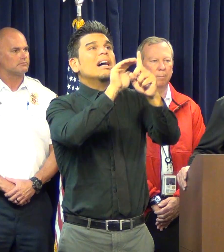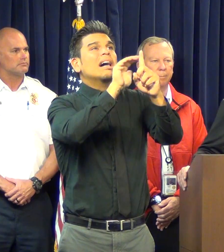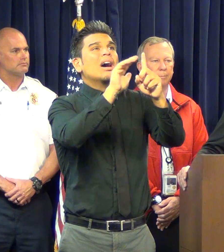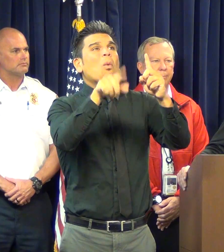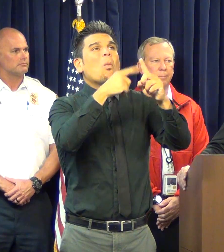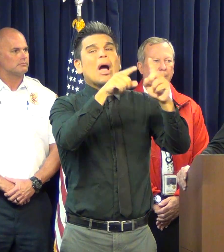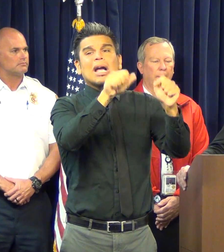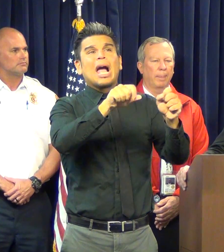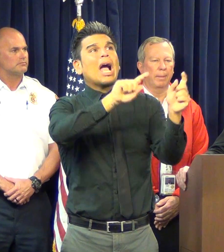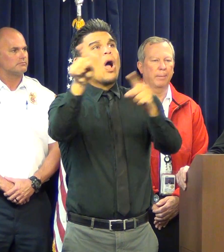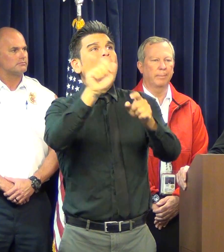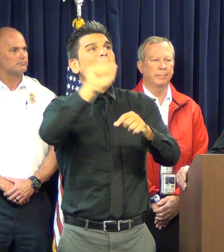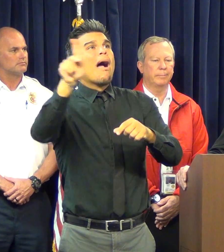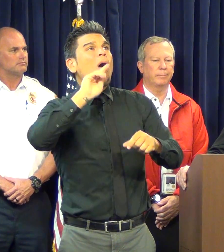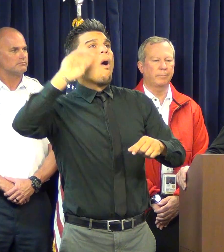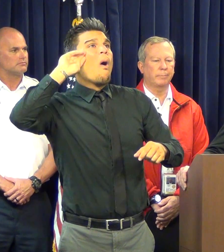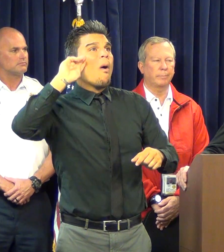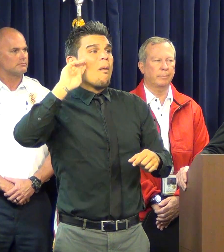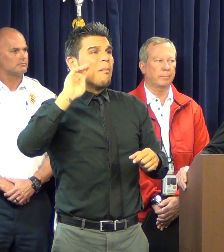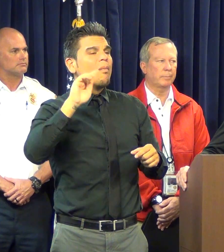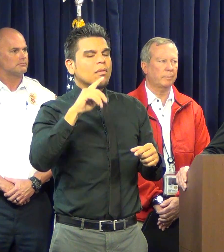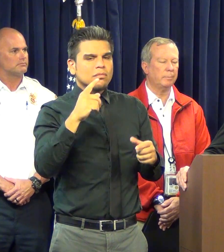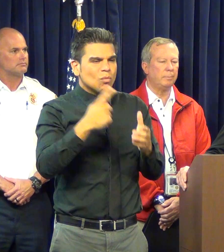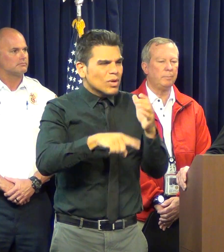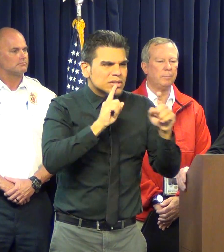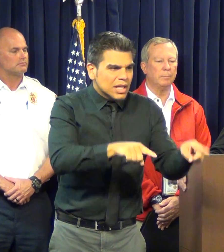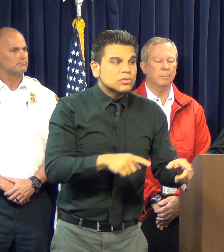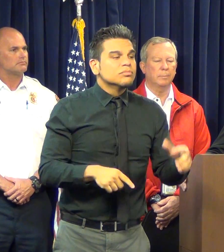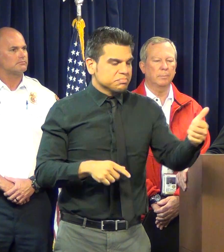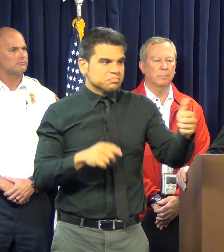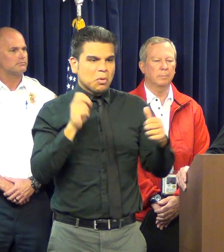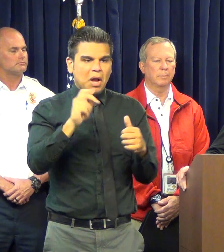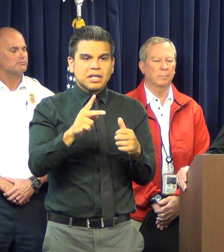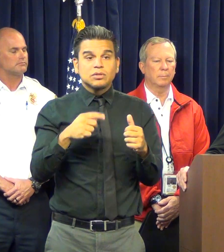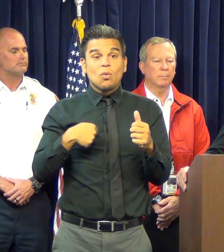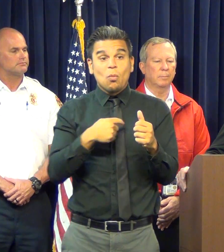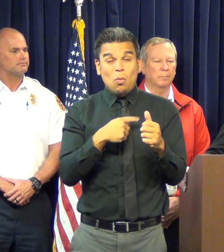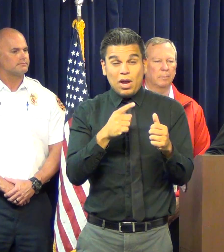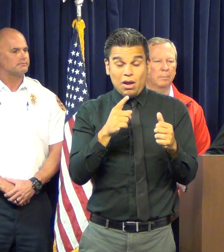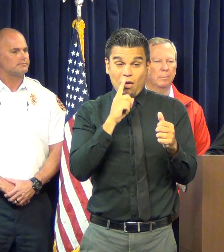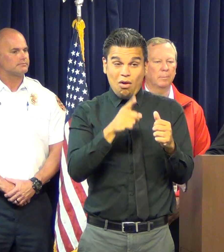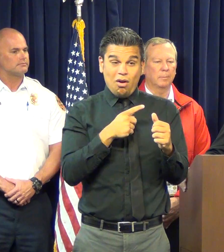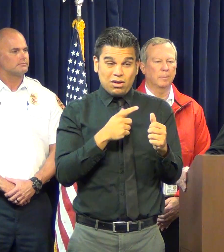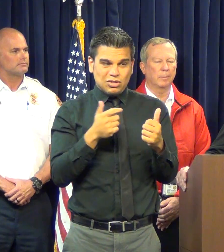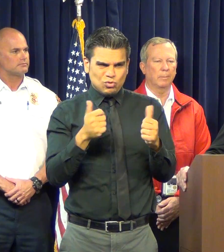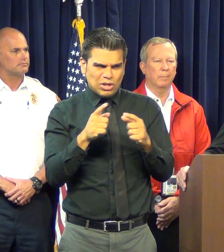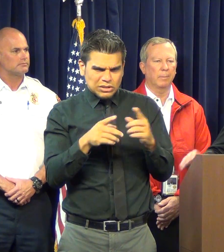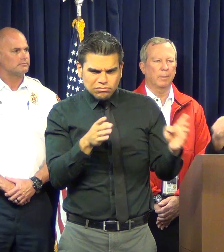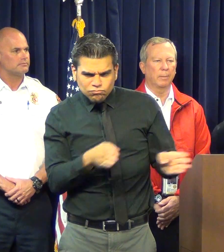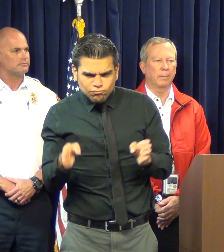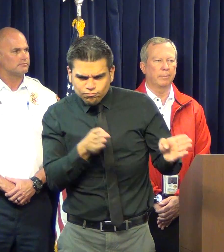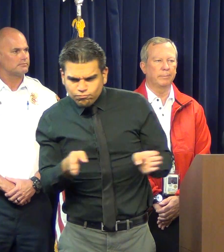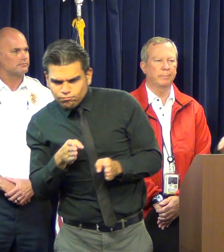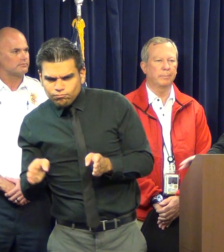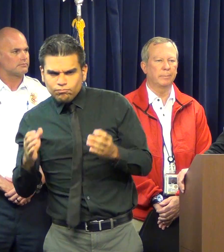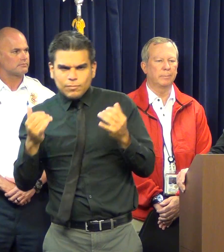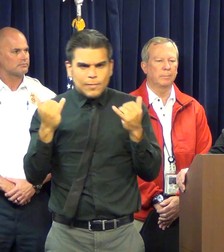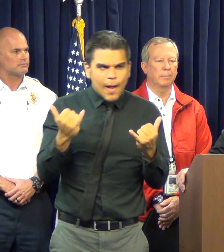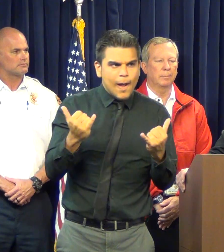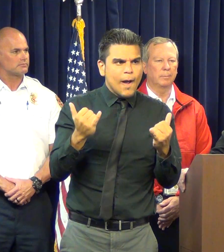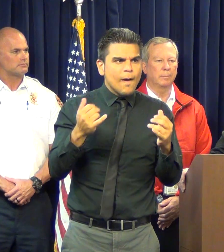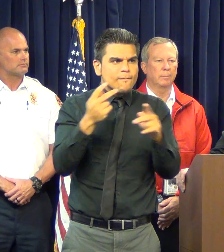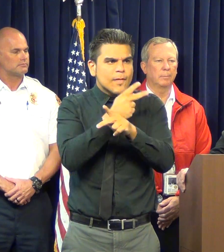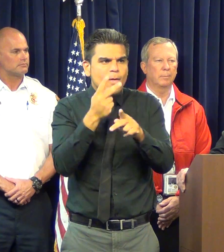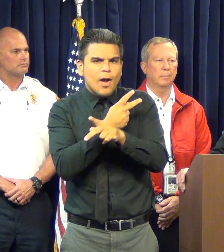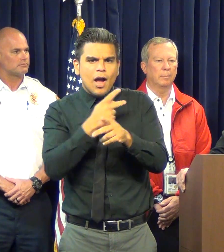question? Absolutely. The answer is that is the strategies being worked right now to get our teams in,